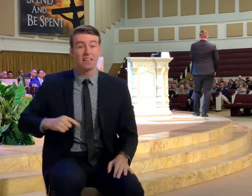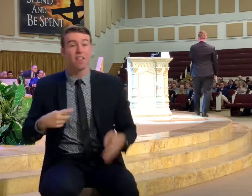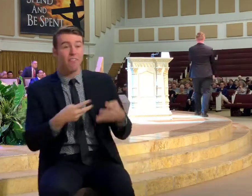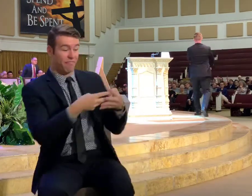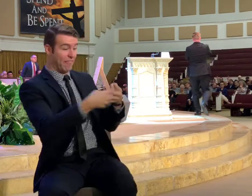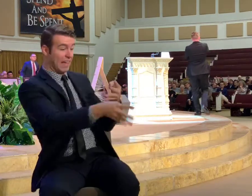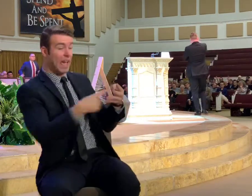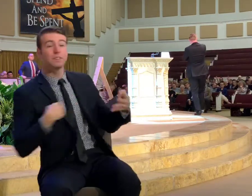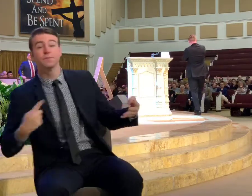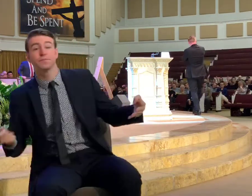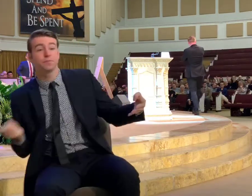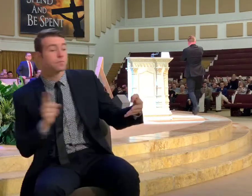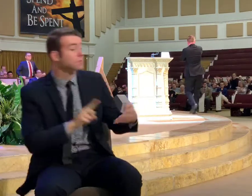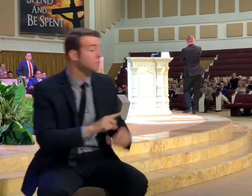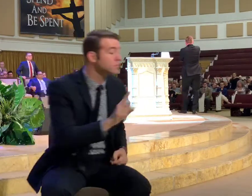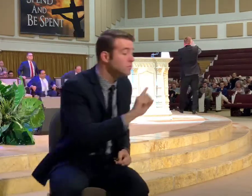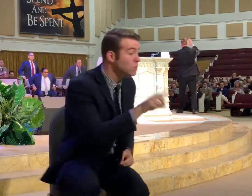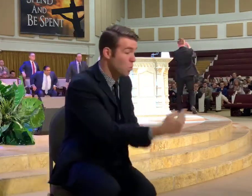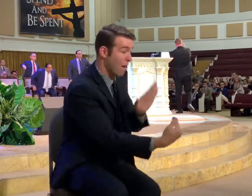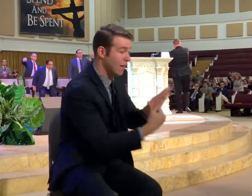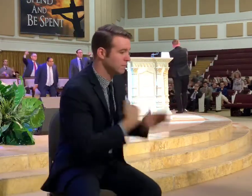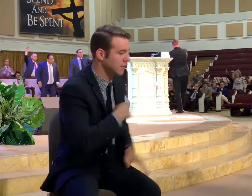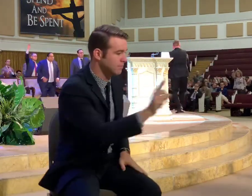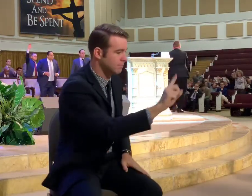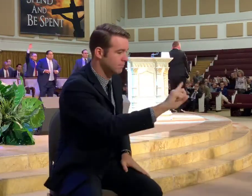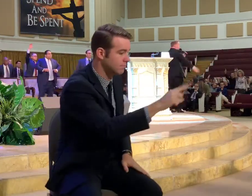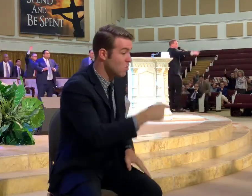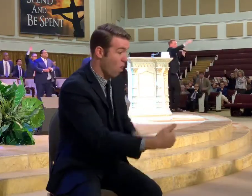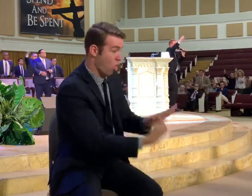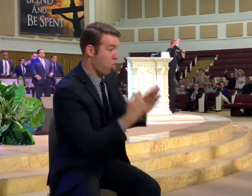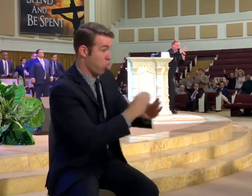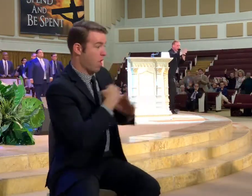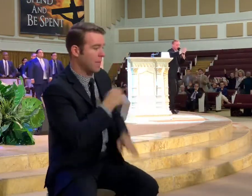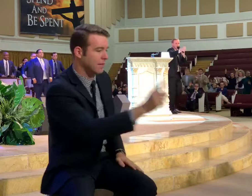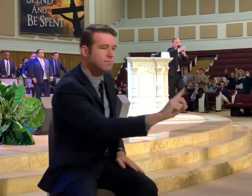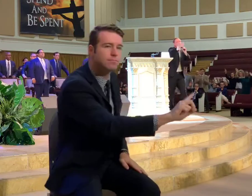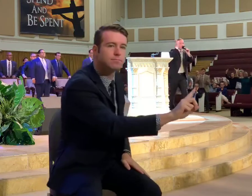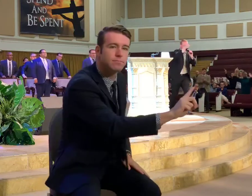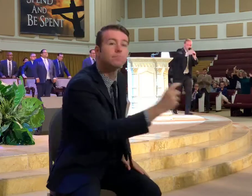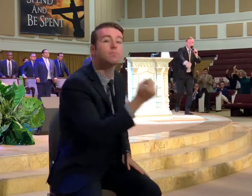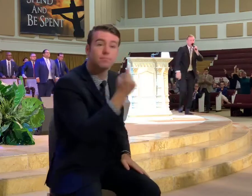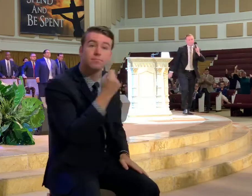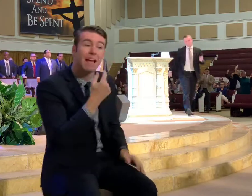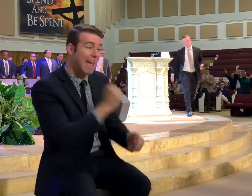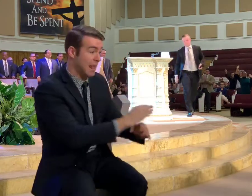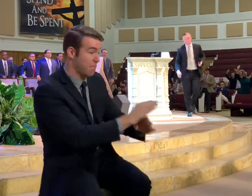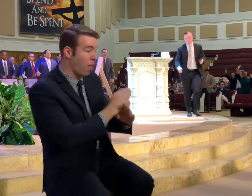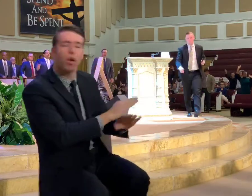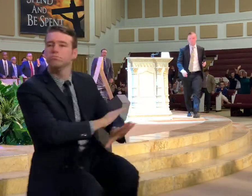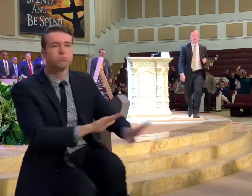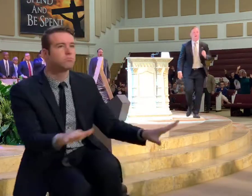gates and saying, I refuse anything that stops me. I refuse anything that